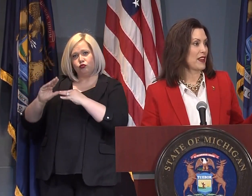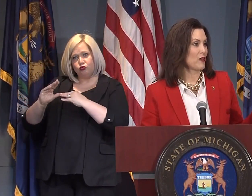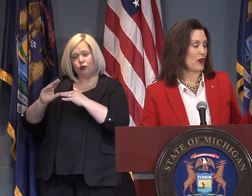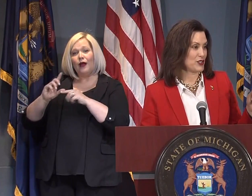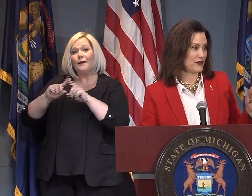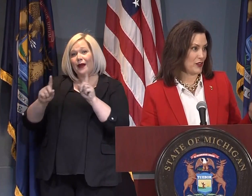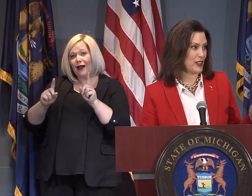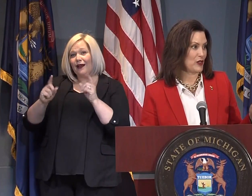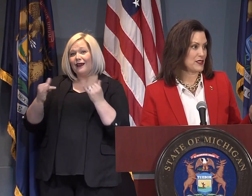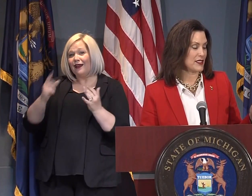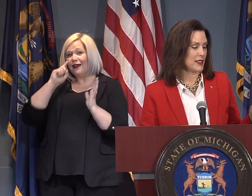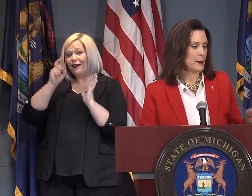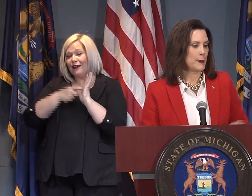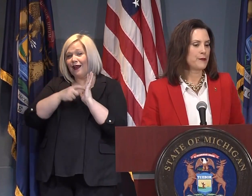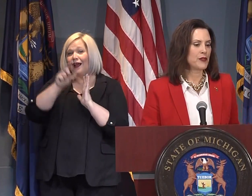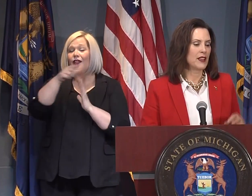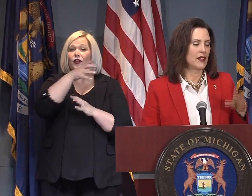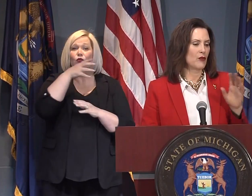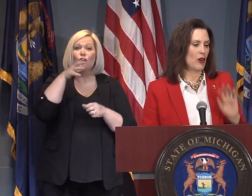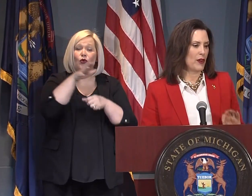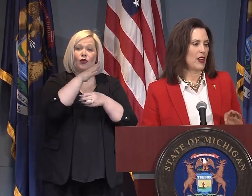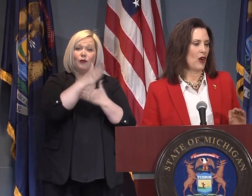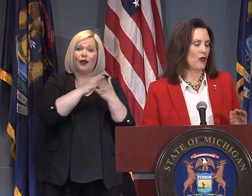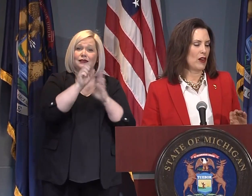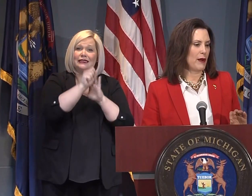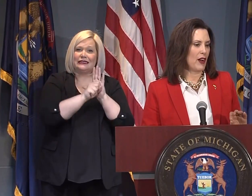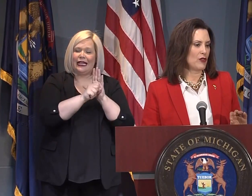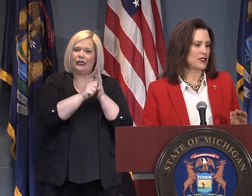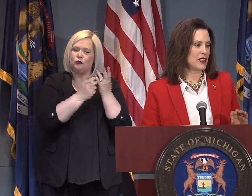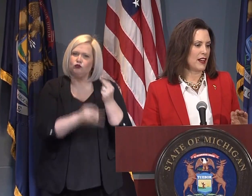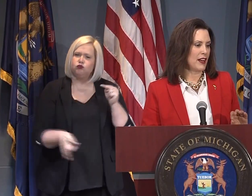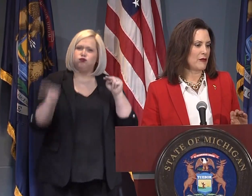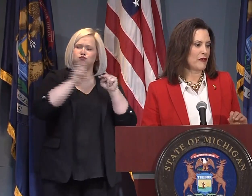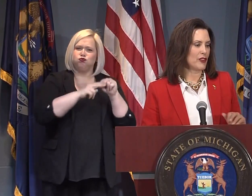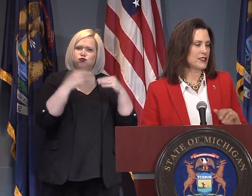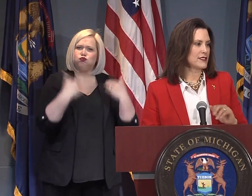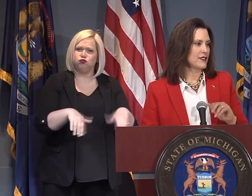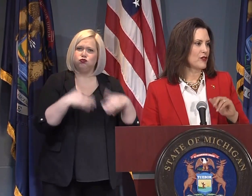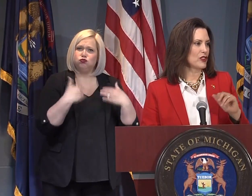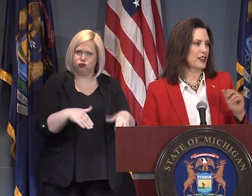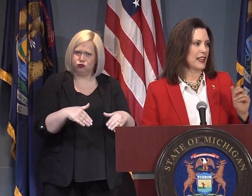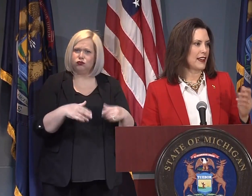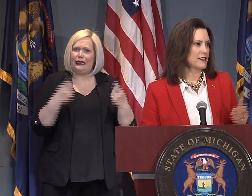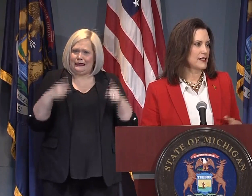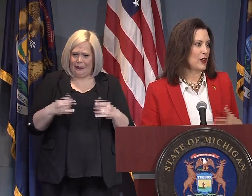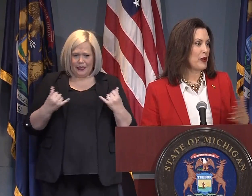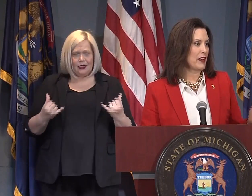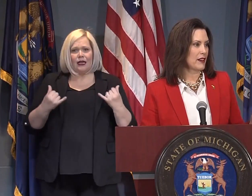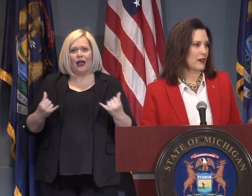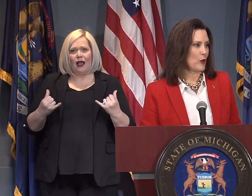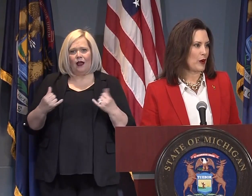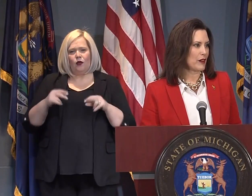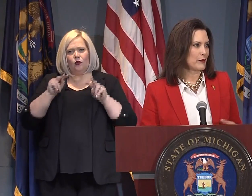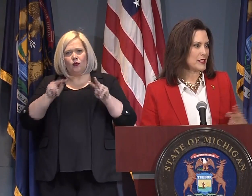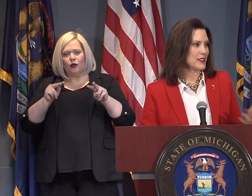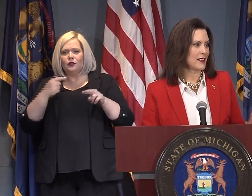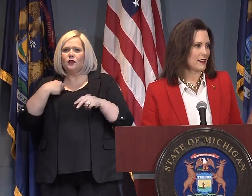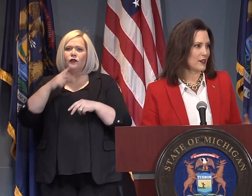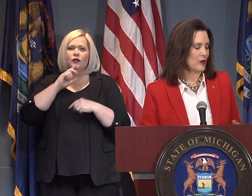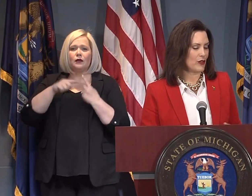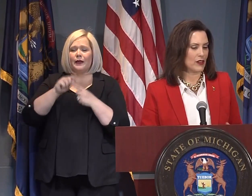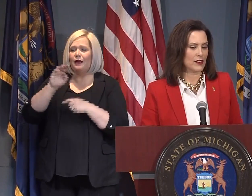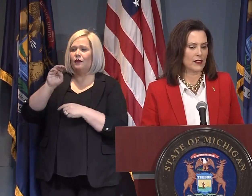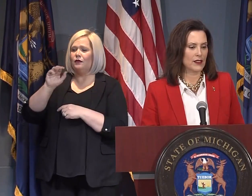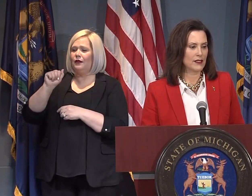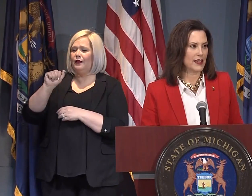that we are watching very closely. What we know about, for instance, if we're looking at Alpena or